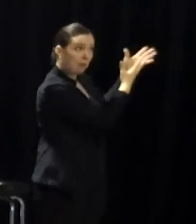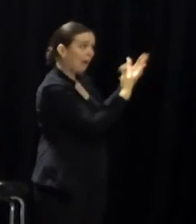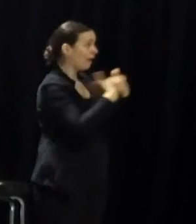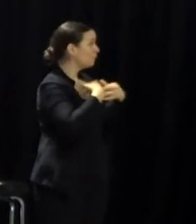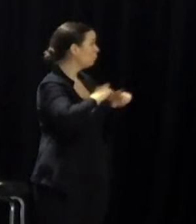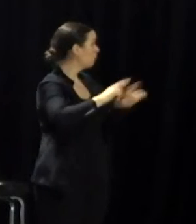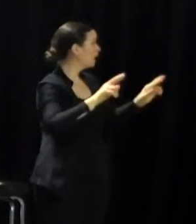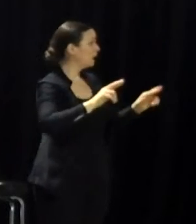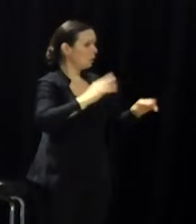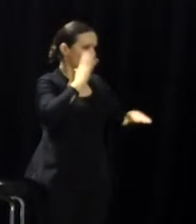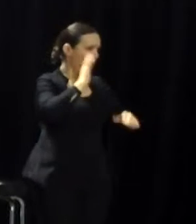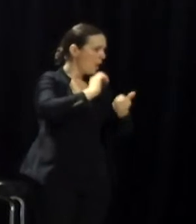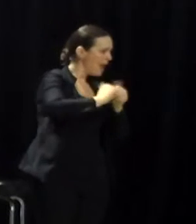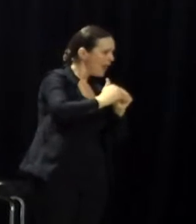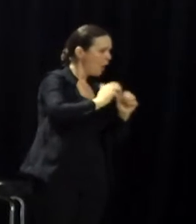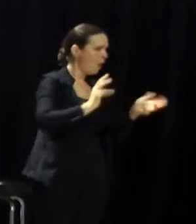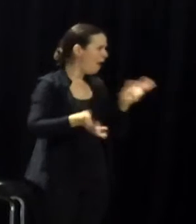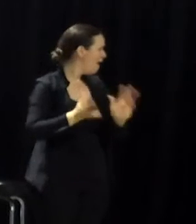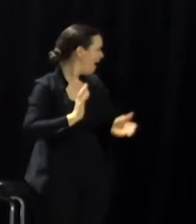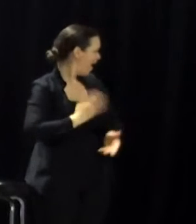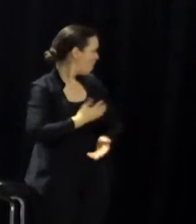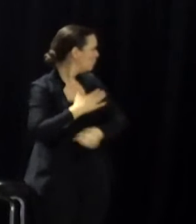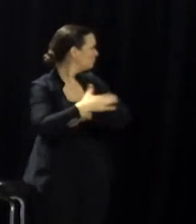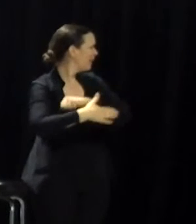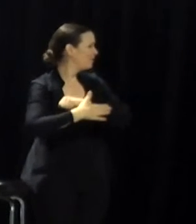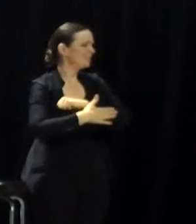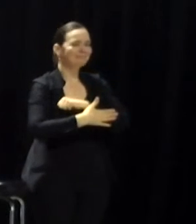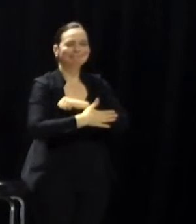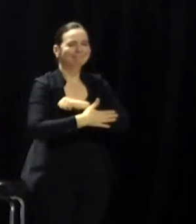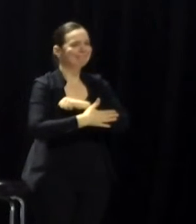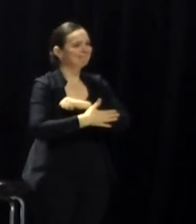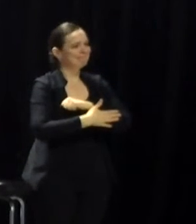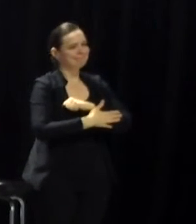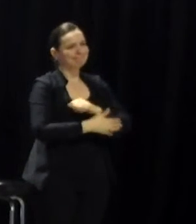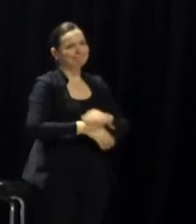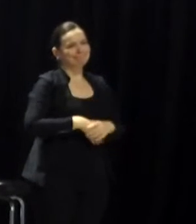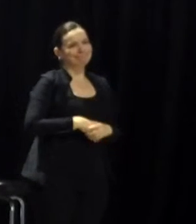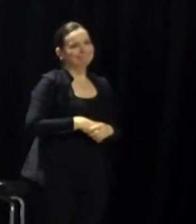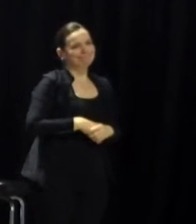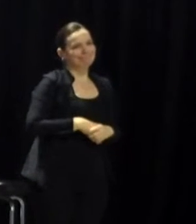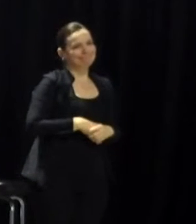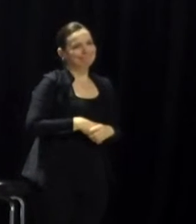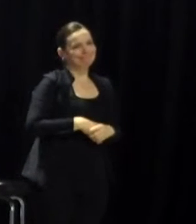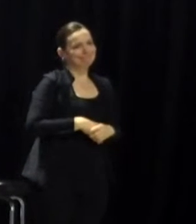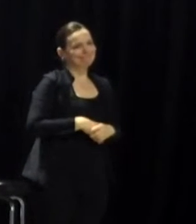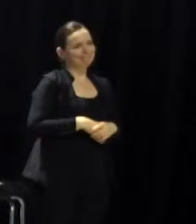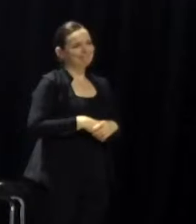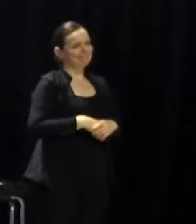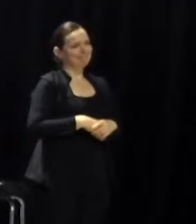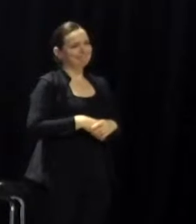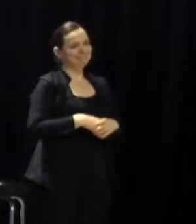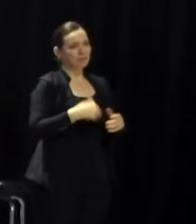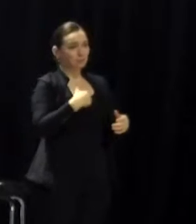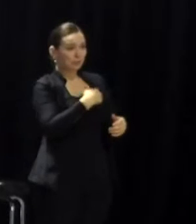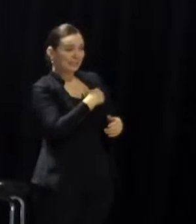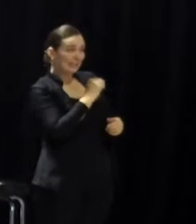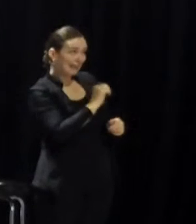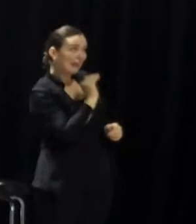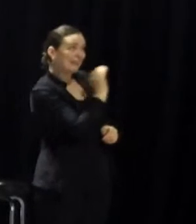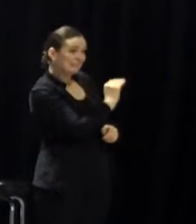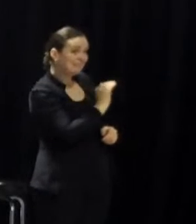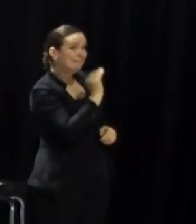quickly and safely. And that's what we've built. And we can scale it, and we have the ability to scale it and do quite a